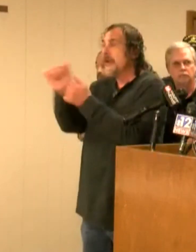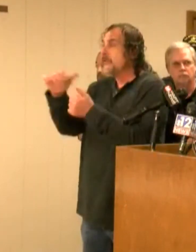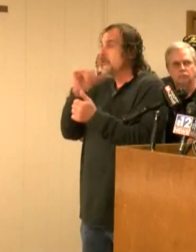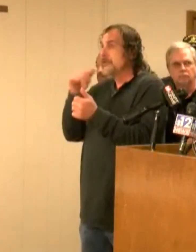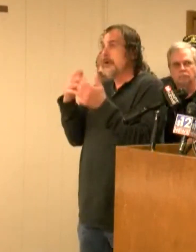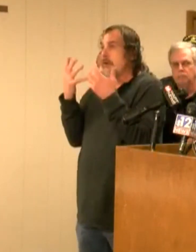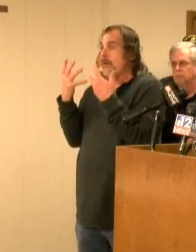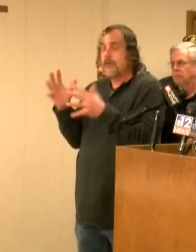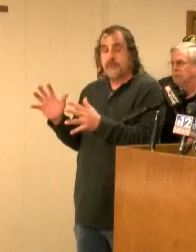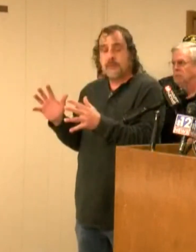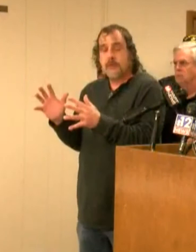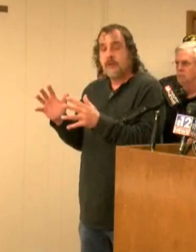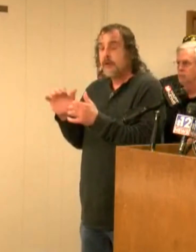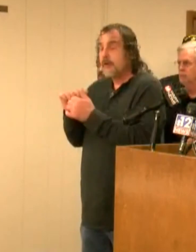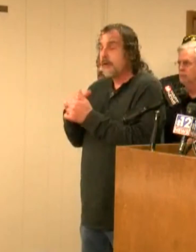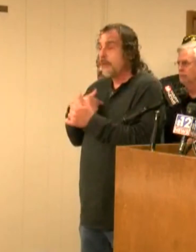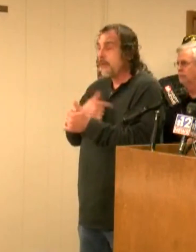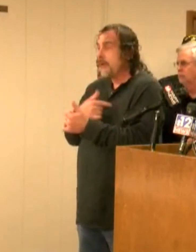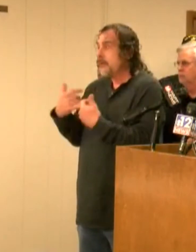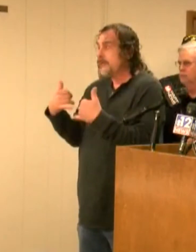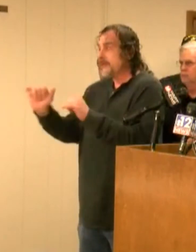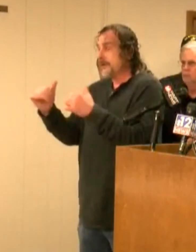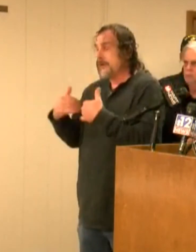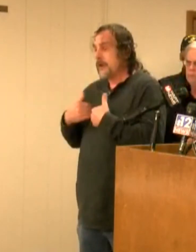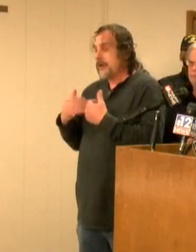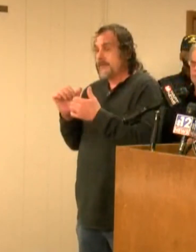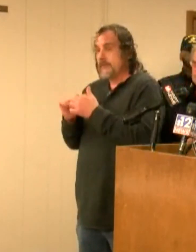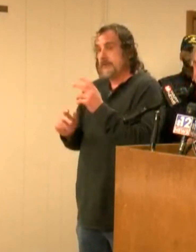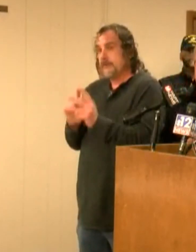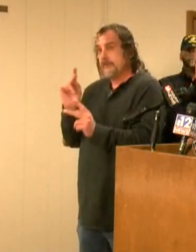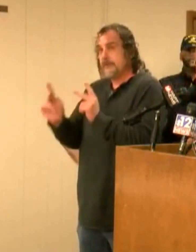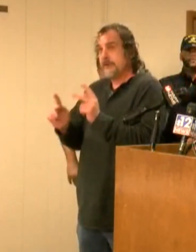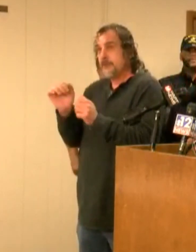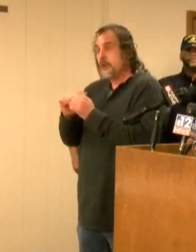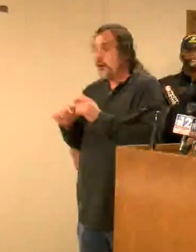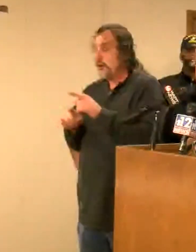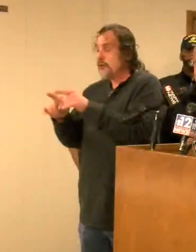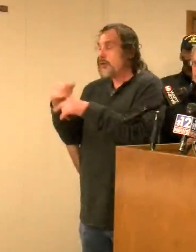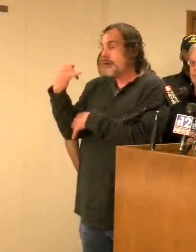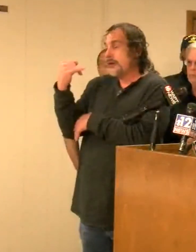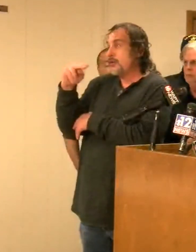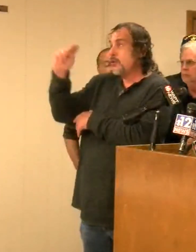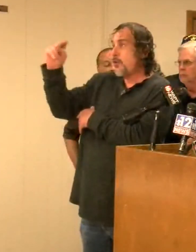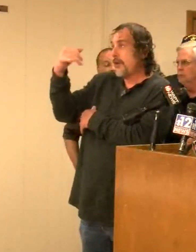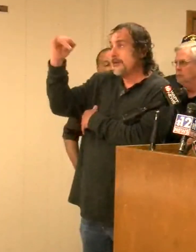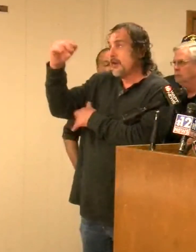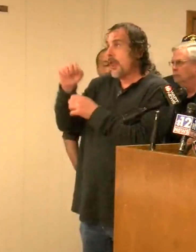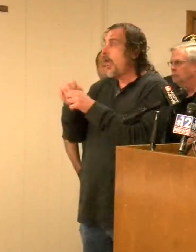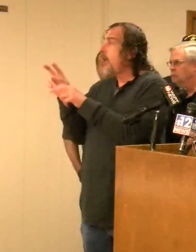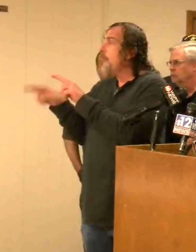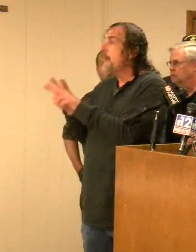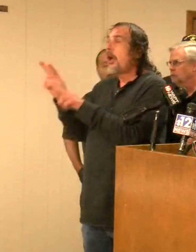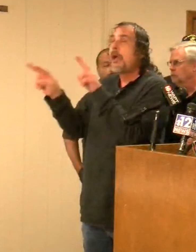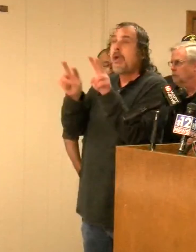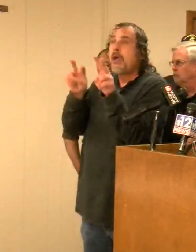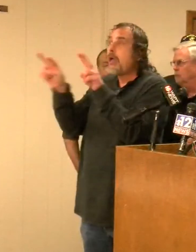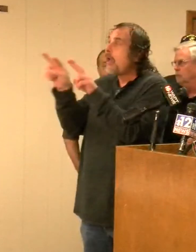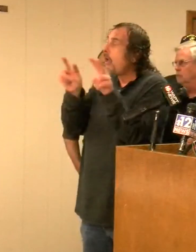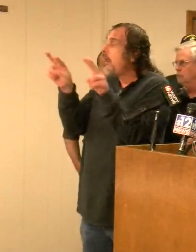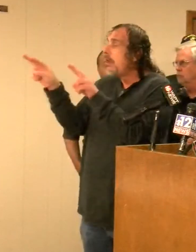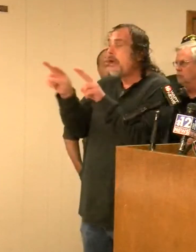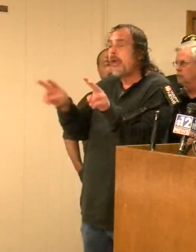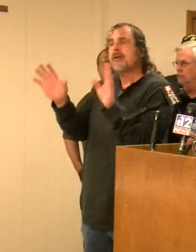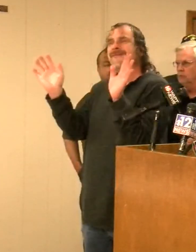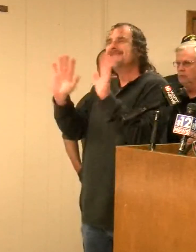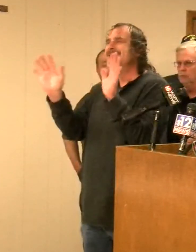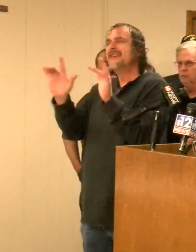over. We still have people in the North Jackson area that are driving through, sightseeing. That's one of the biggest problems that